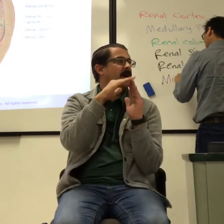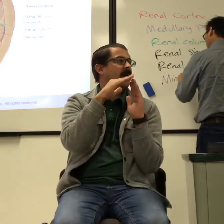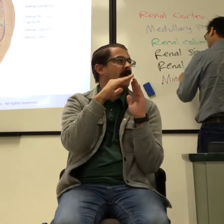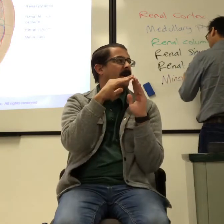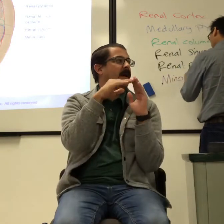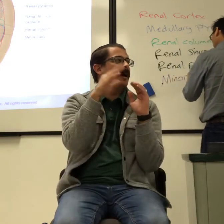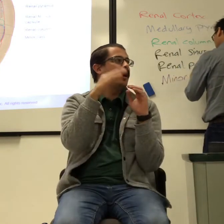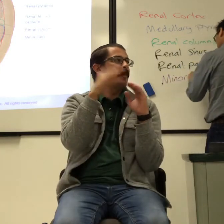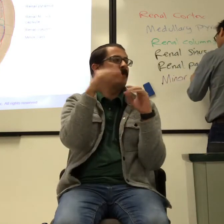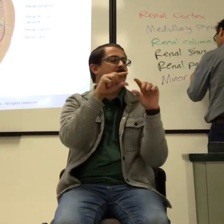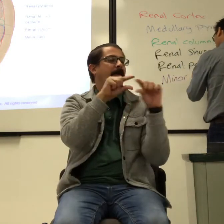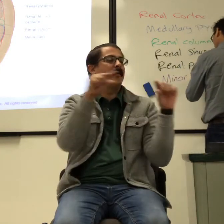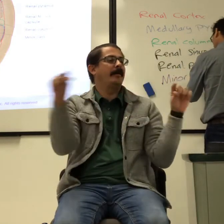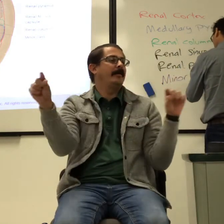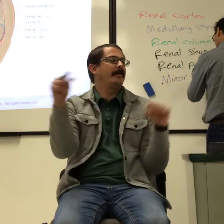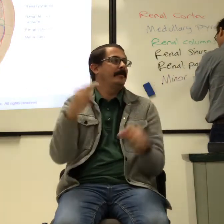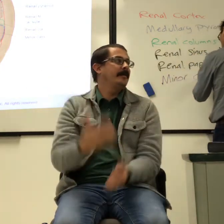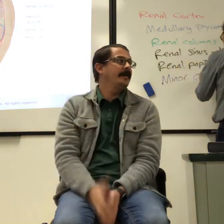Minor